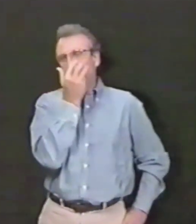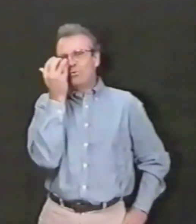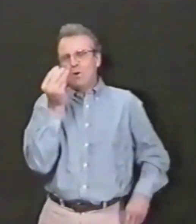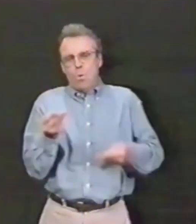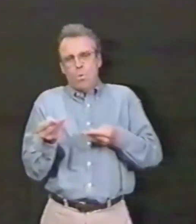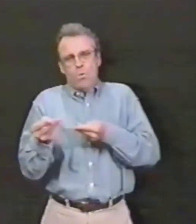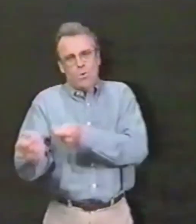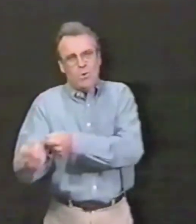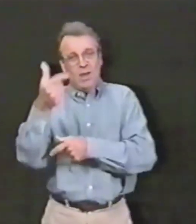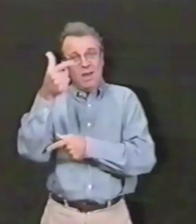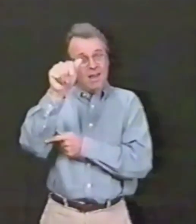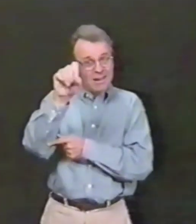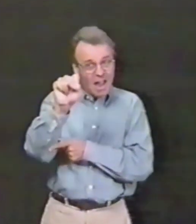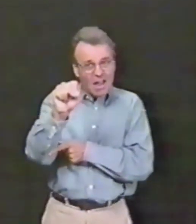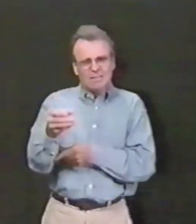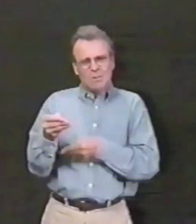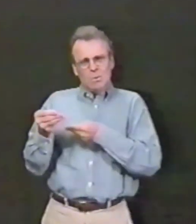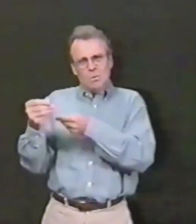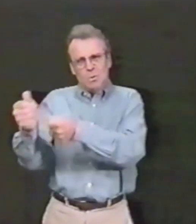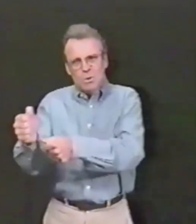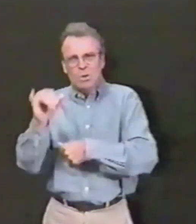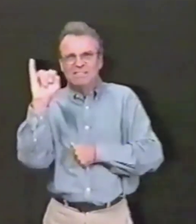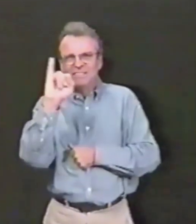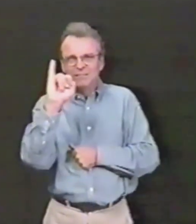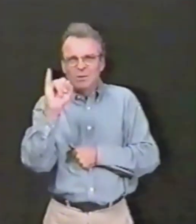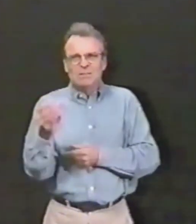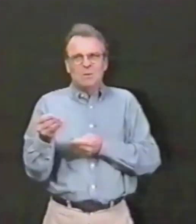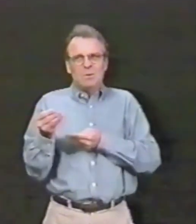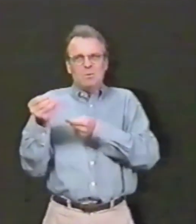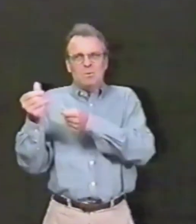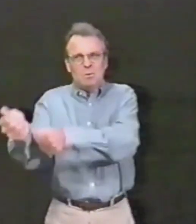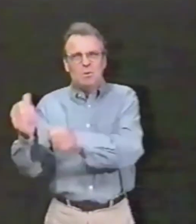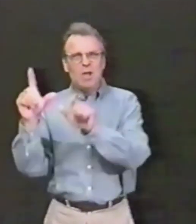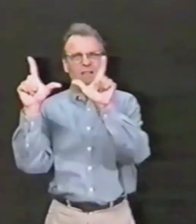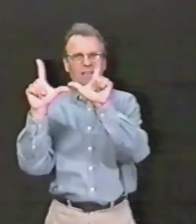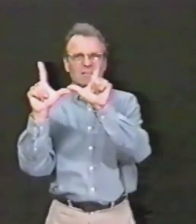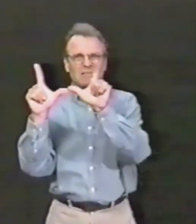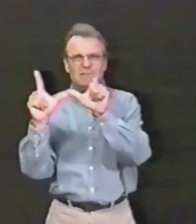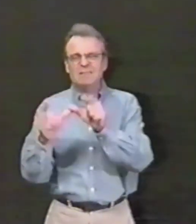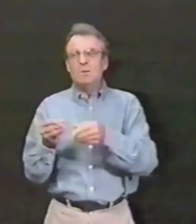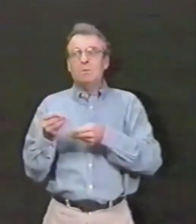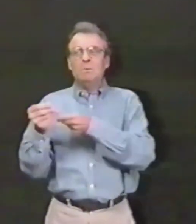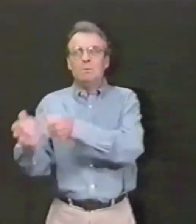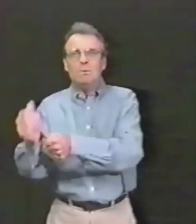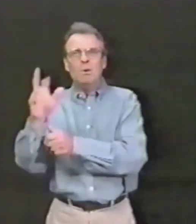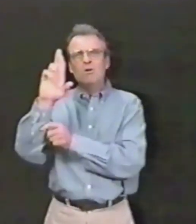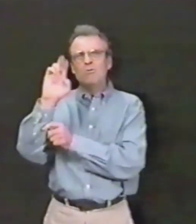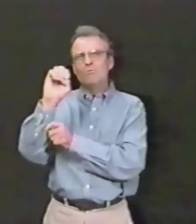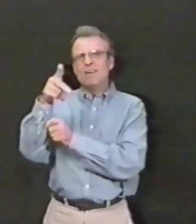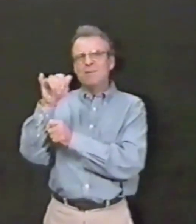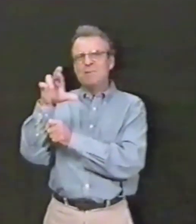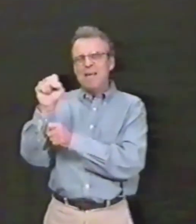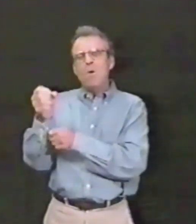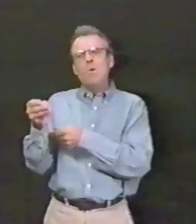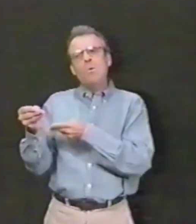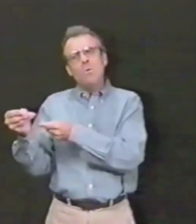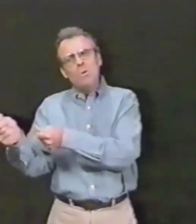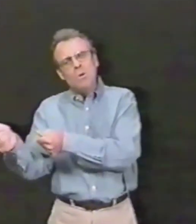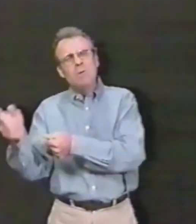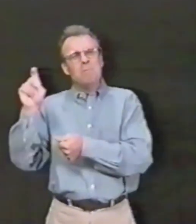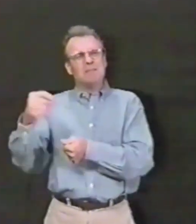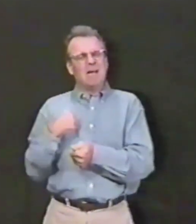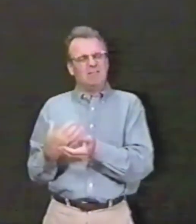stay. There are many positives of owning an RV, but some of the negatives is the insurance, how expensive